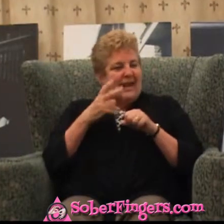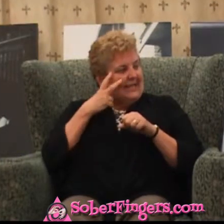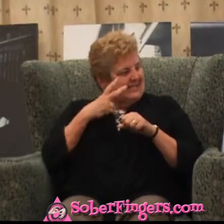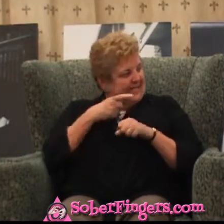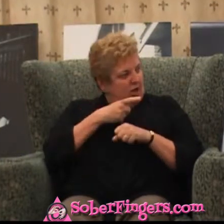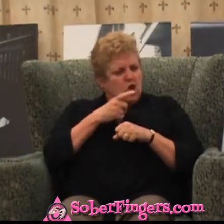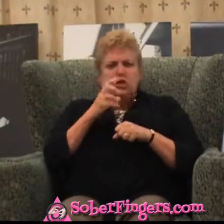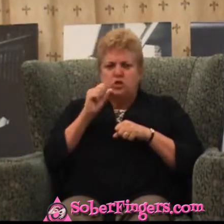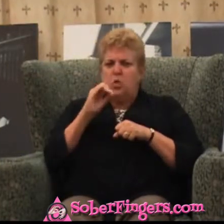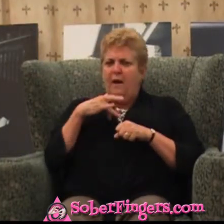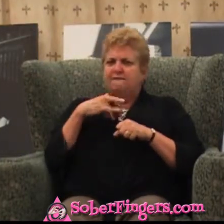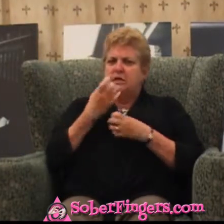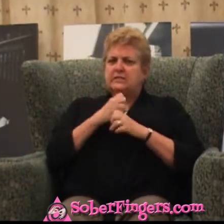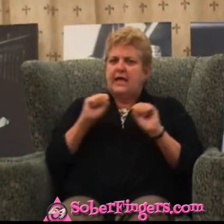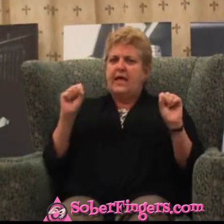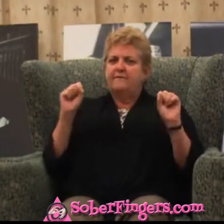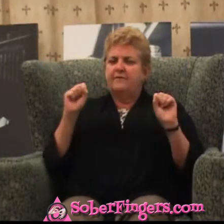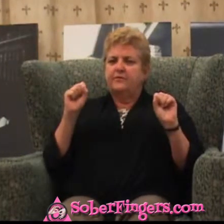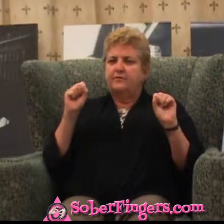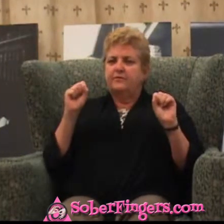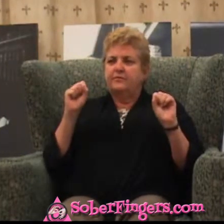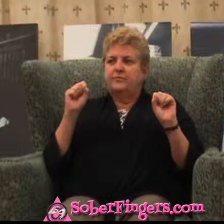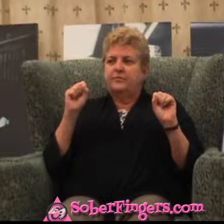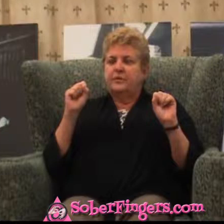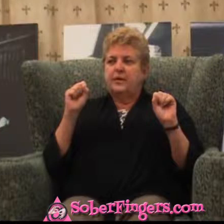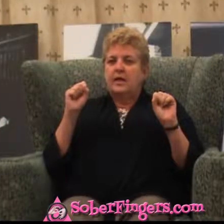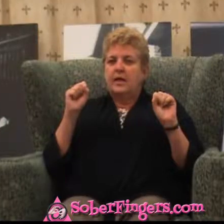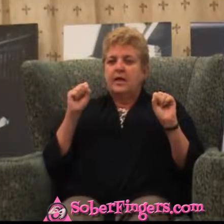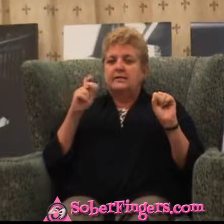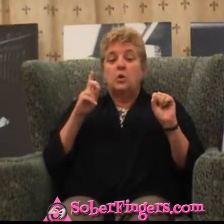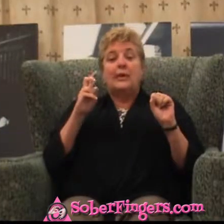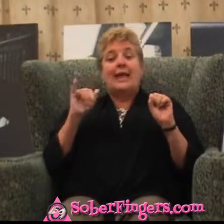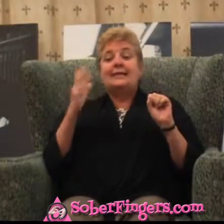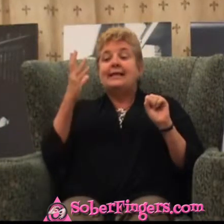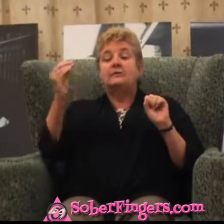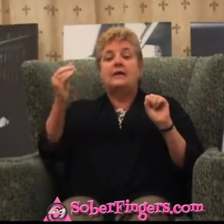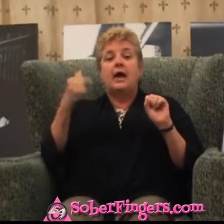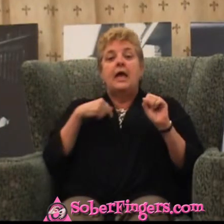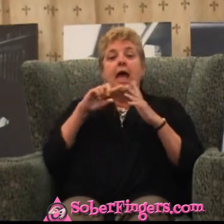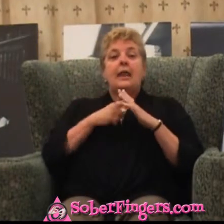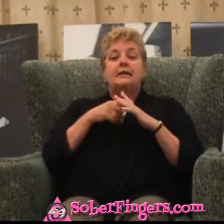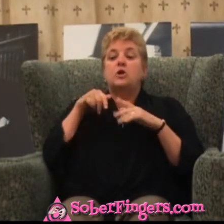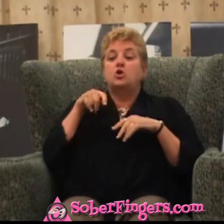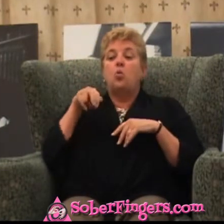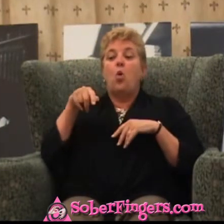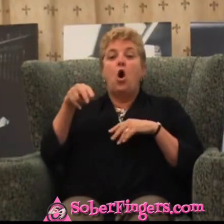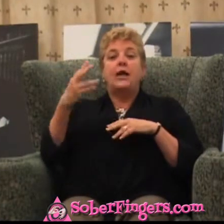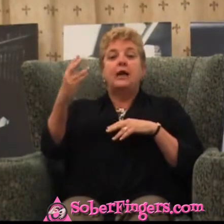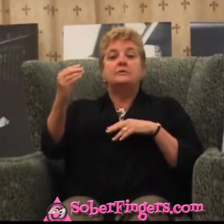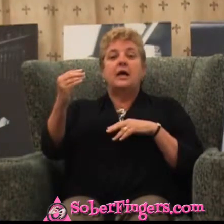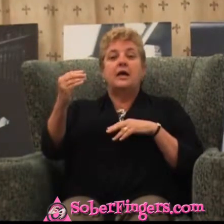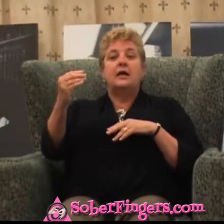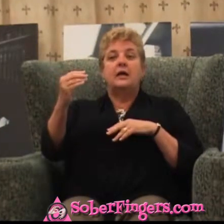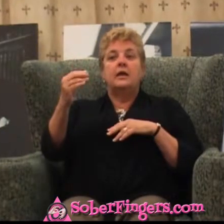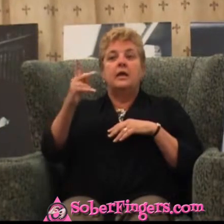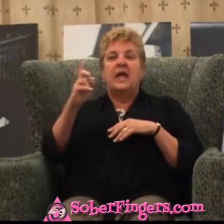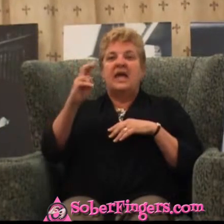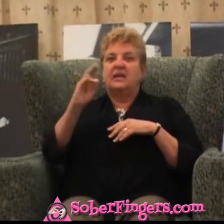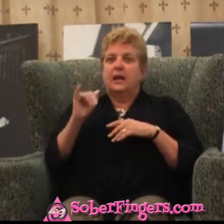feel safe. And Kenny's outside, and I start to walk outside, and Kenny must have been waiting on me